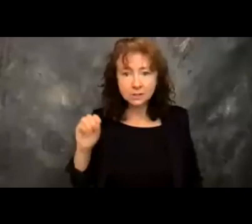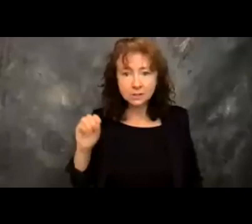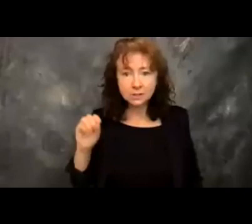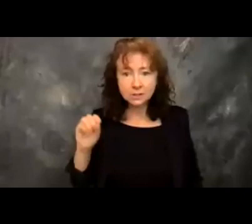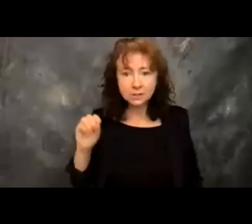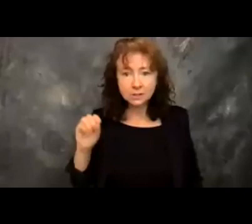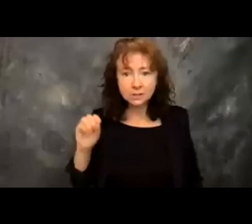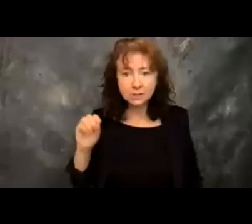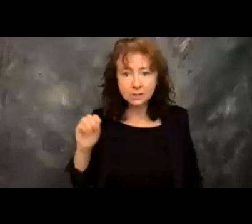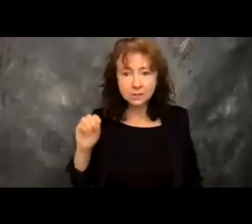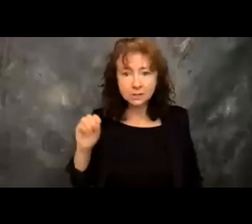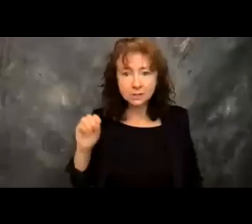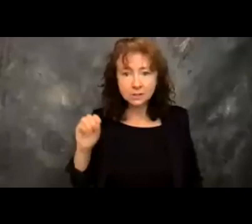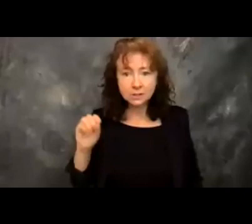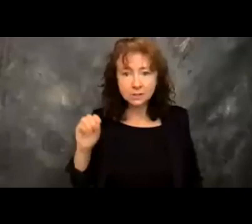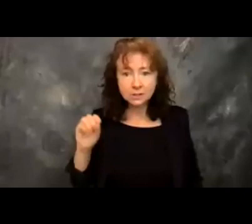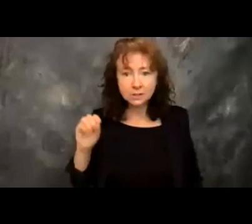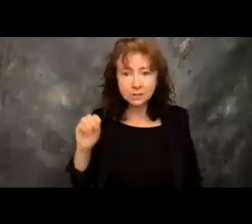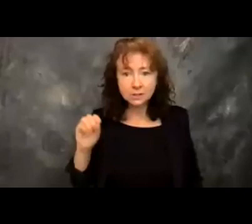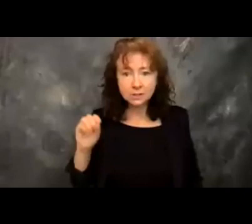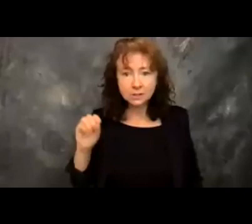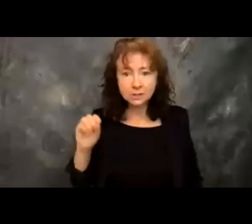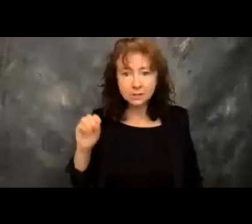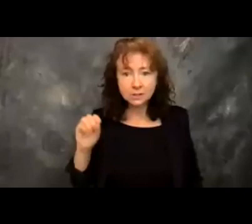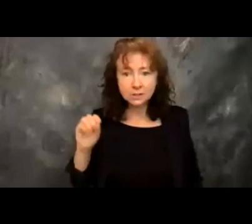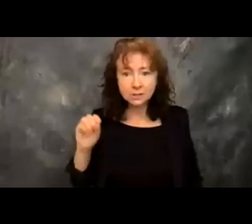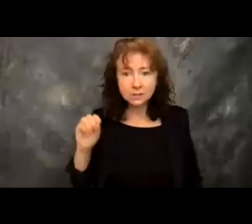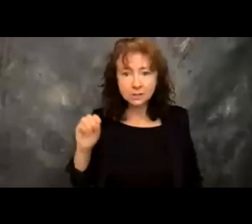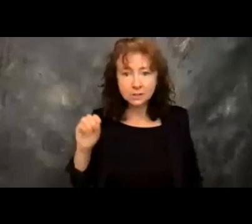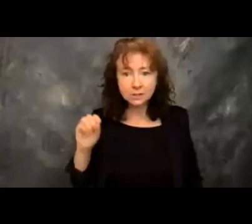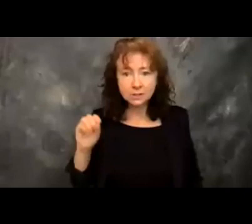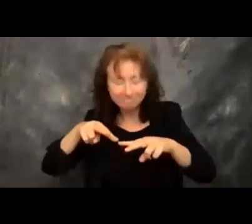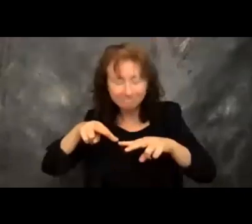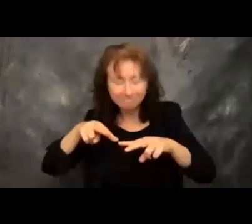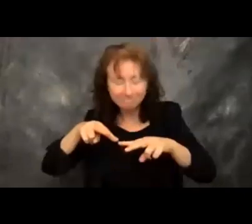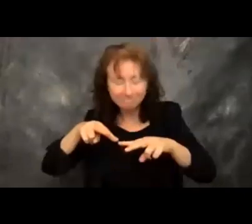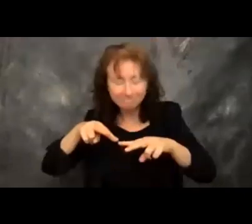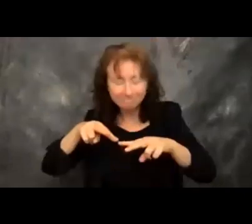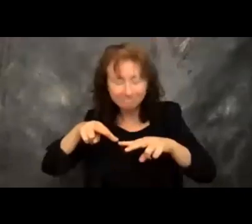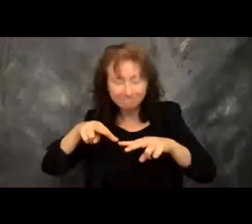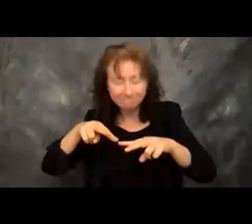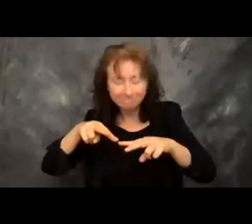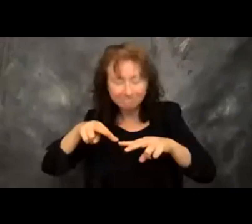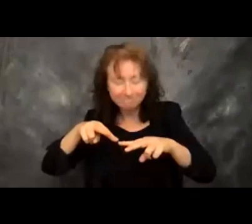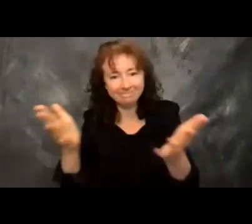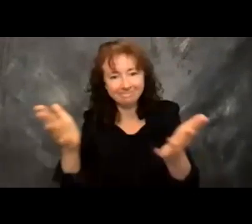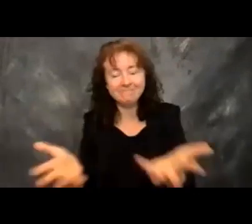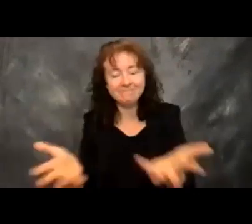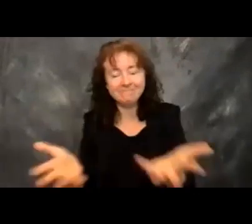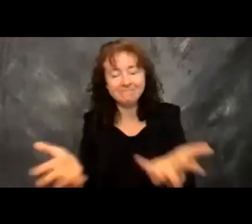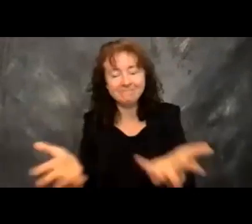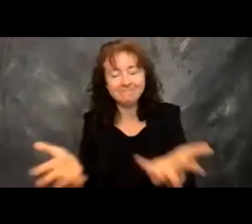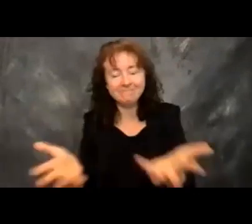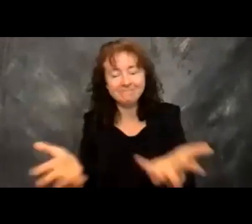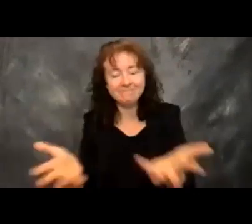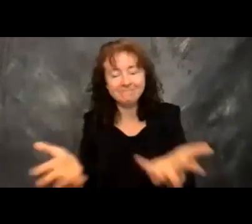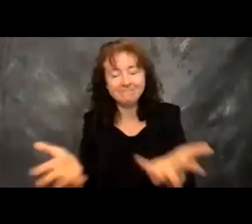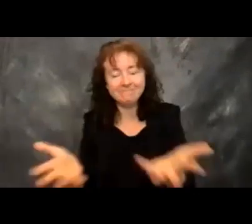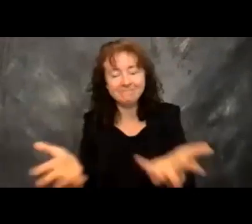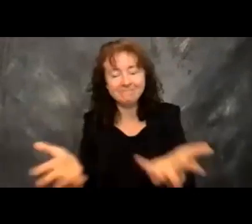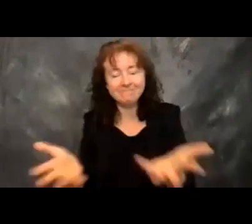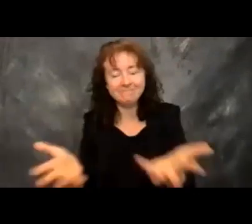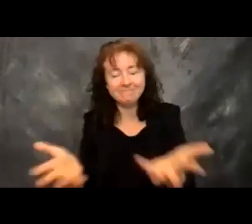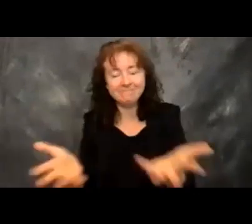good steps for the people with hearing impairment. As a result of the huge endeavor,